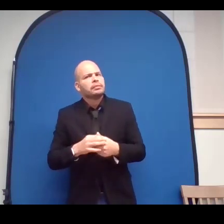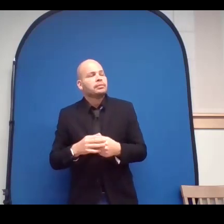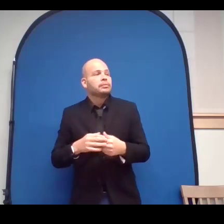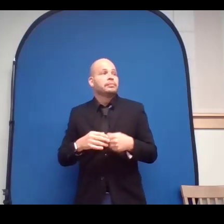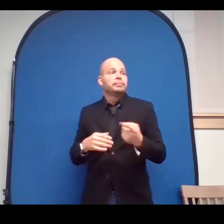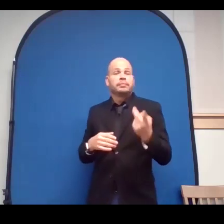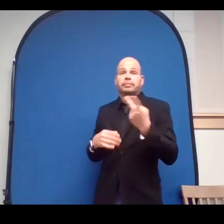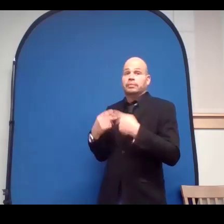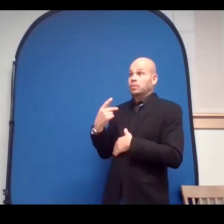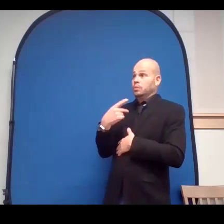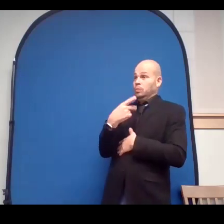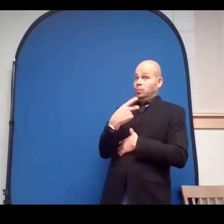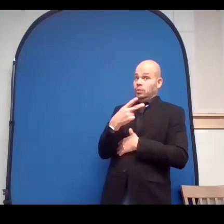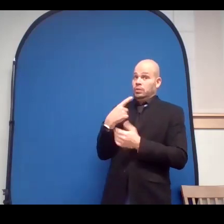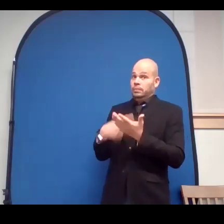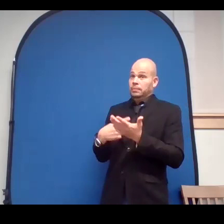personally owned firearms.